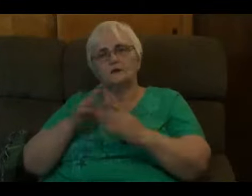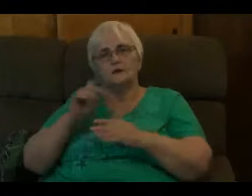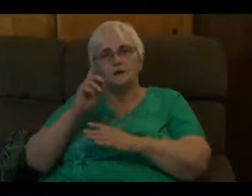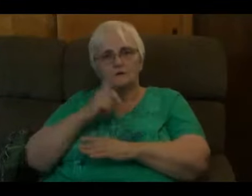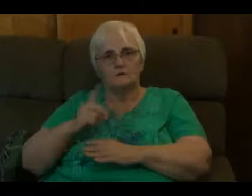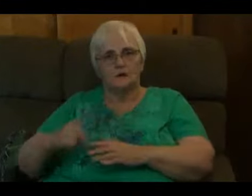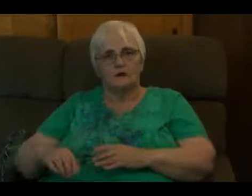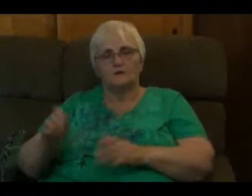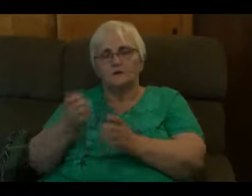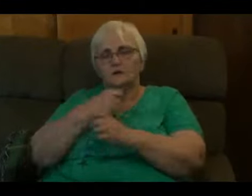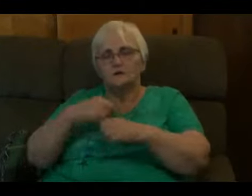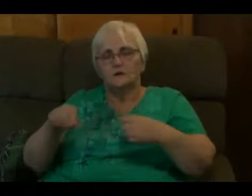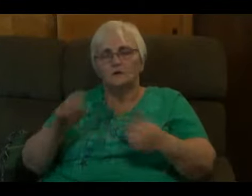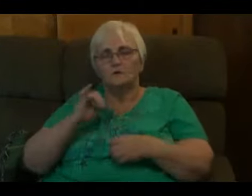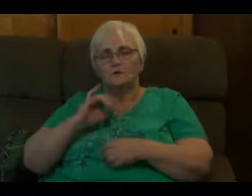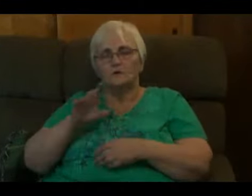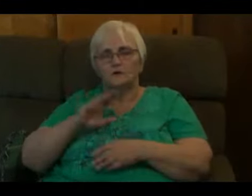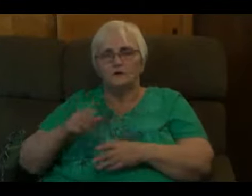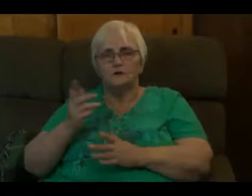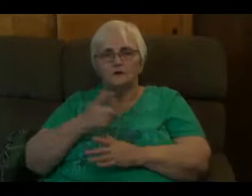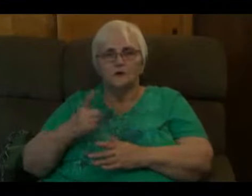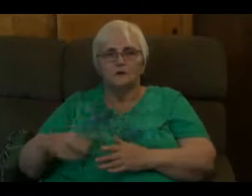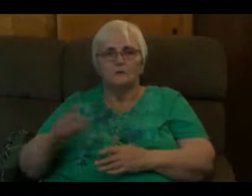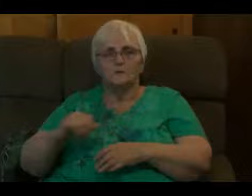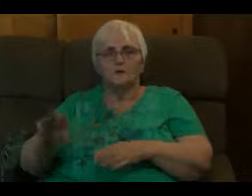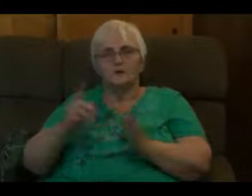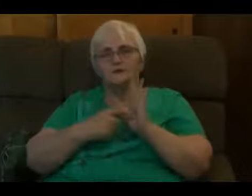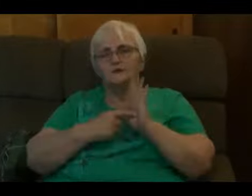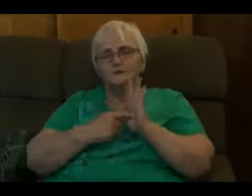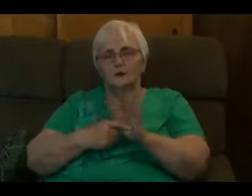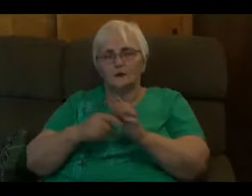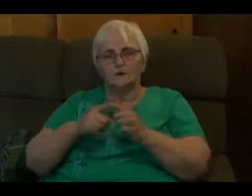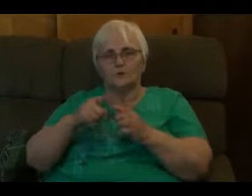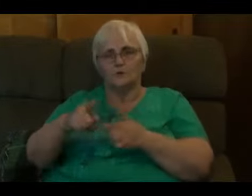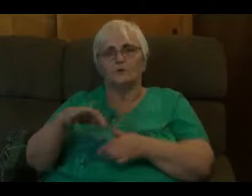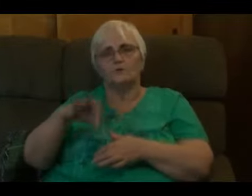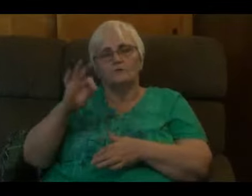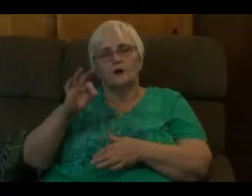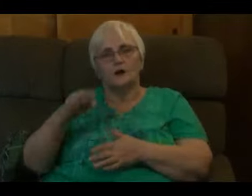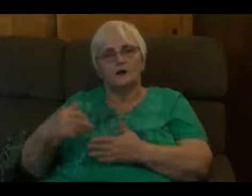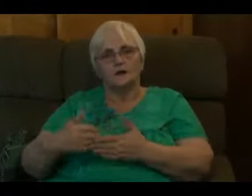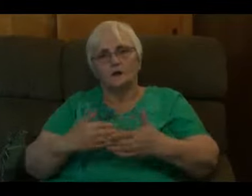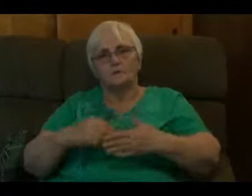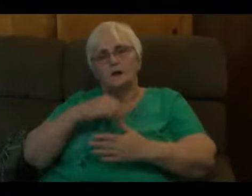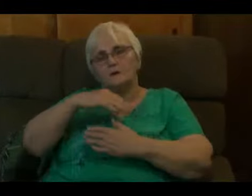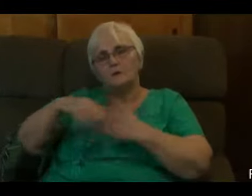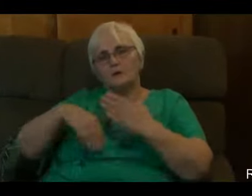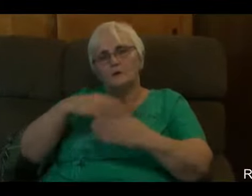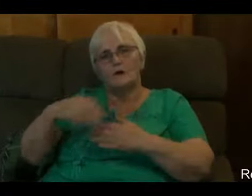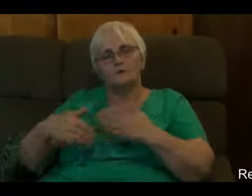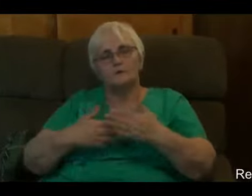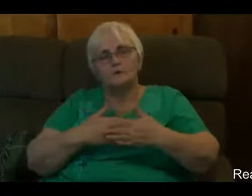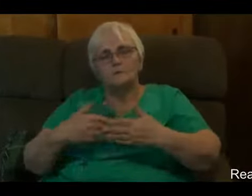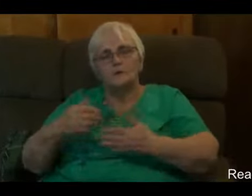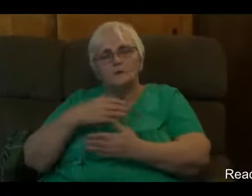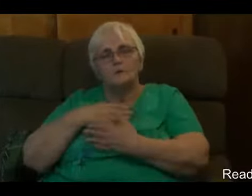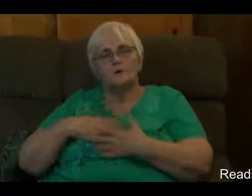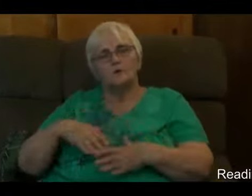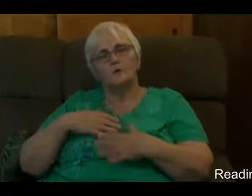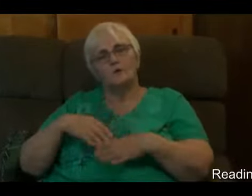Savior, who is Christ the Lord. And this will be the sign to you. You will find a babe wrapped in swaddling clothes, lying in a manger.